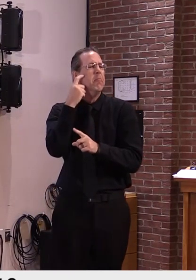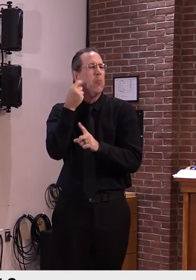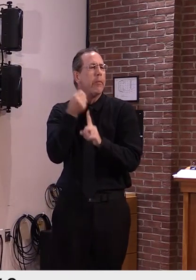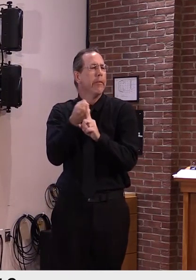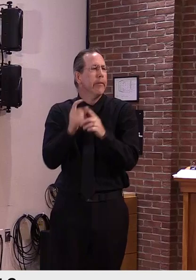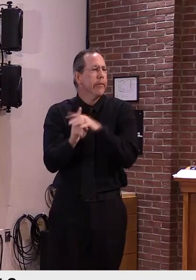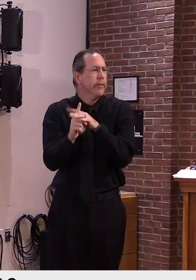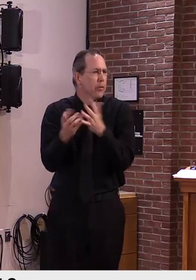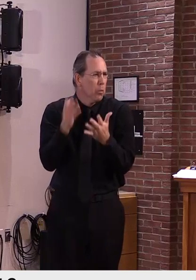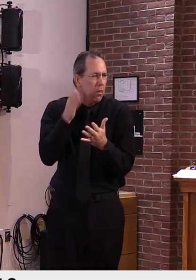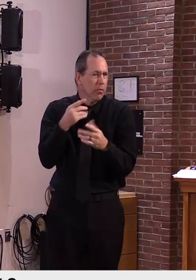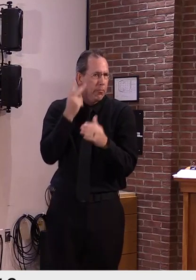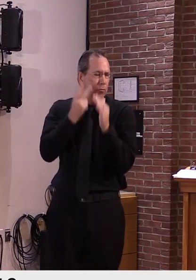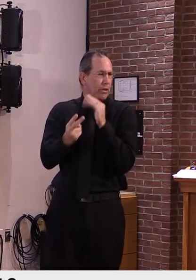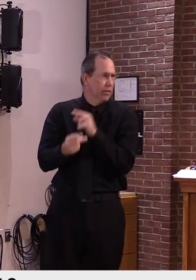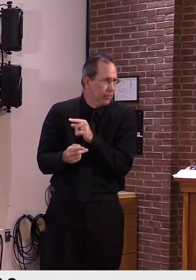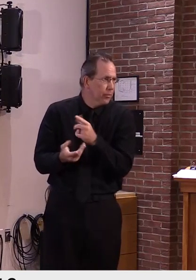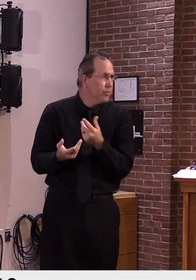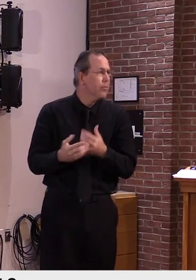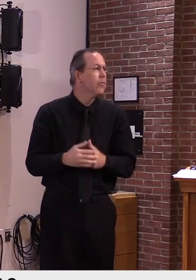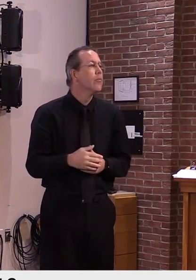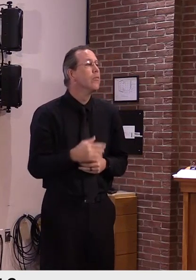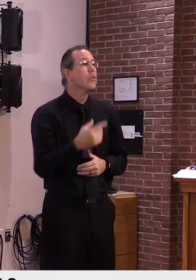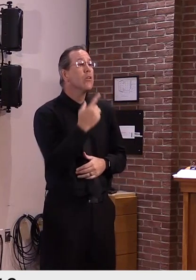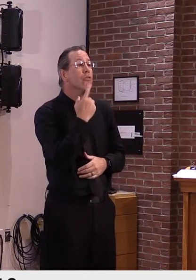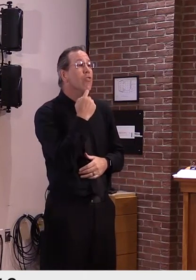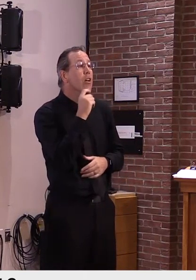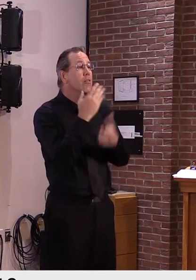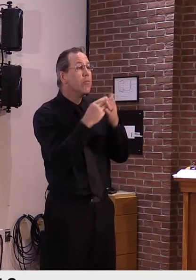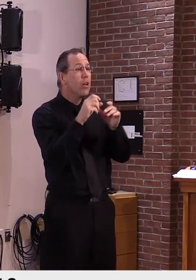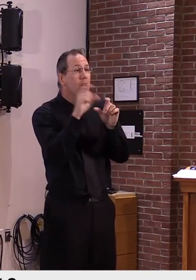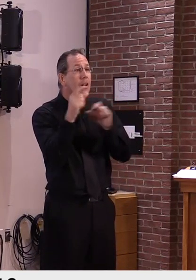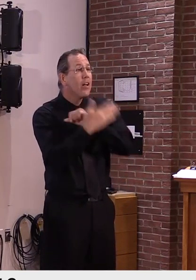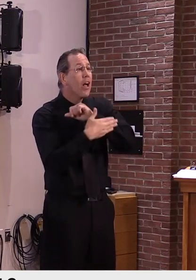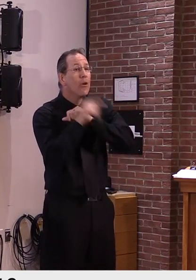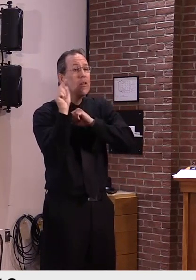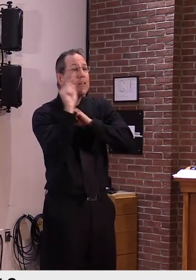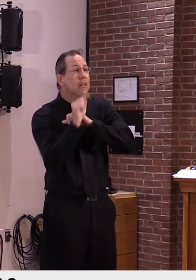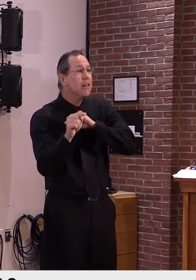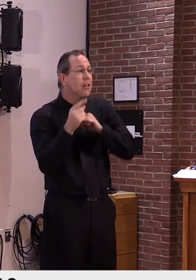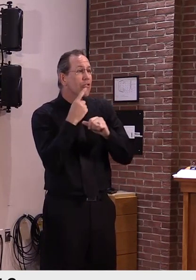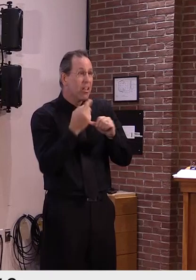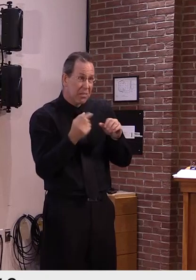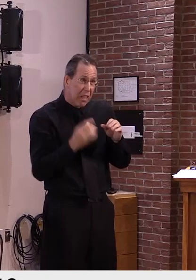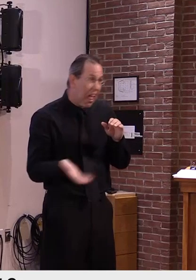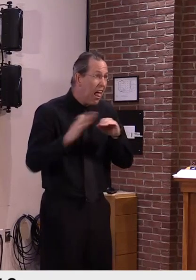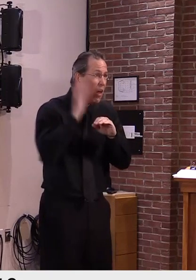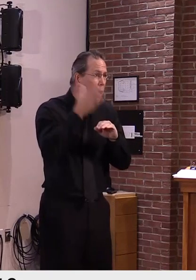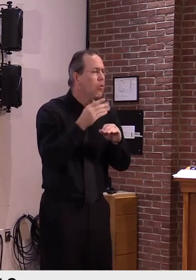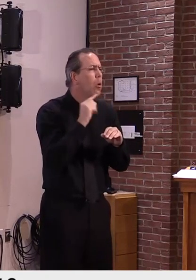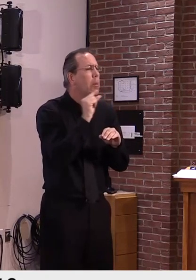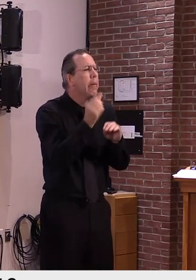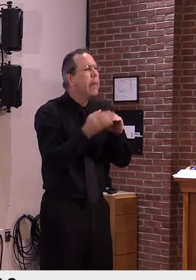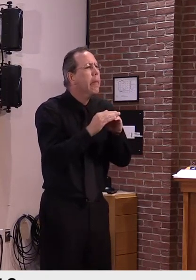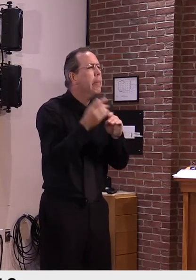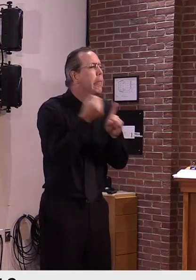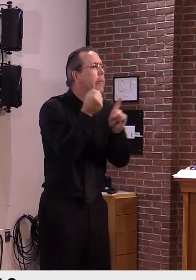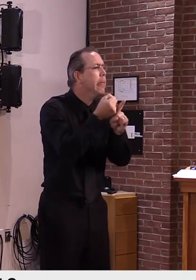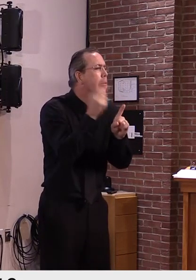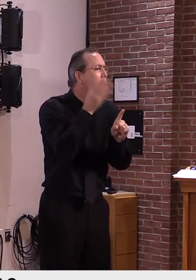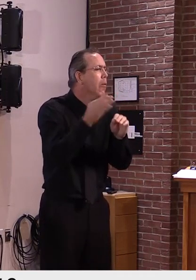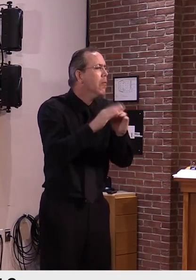Vermont, based on this model, were very slight increases. So again, nothing that gives us pause for concern, but something we're going to continue to look closely at